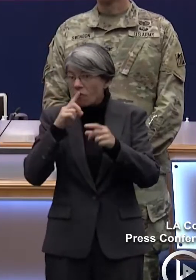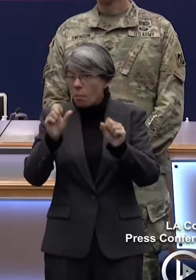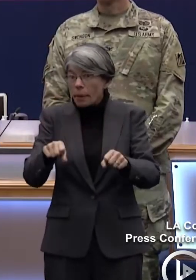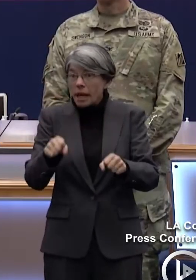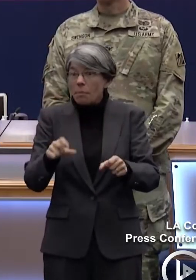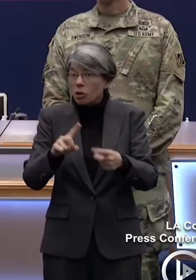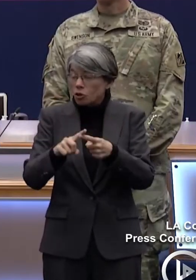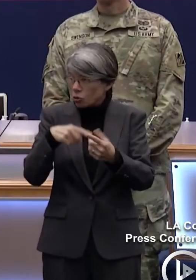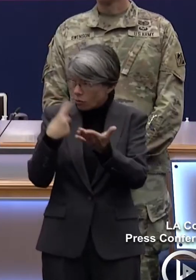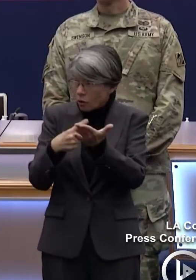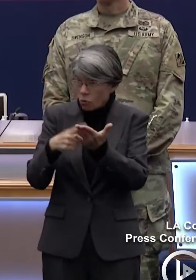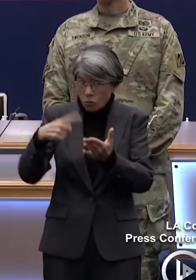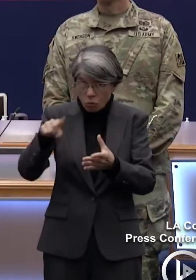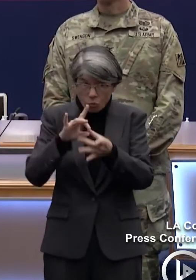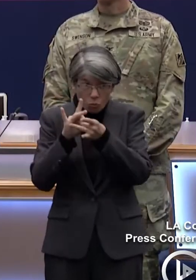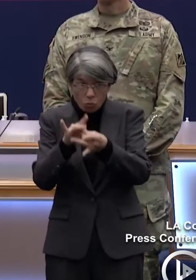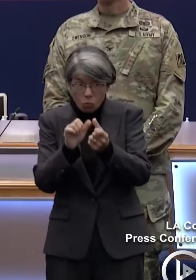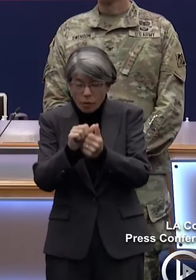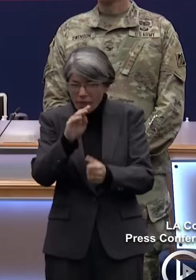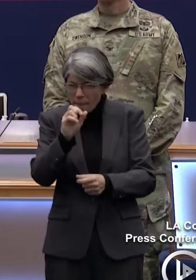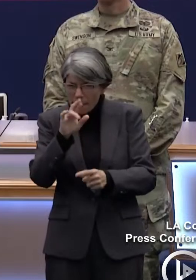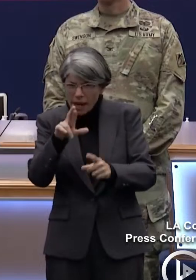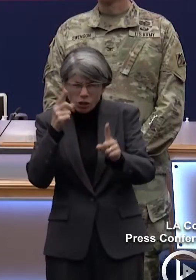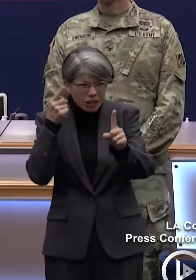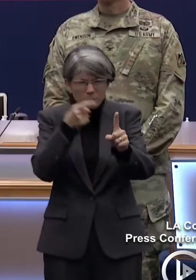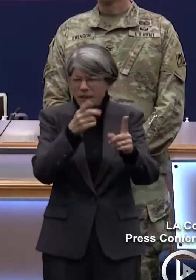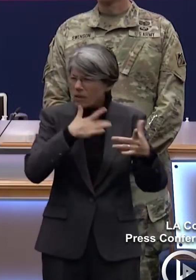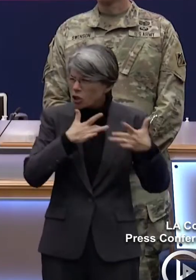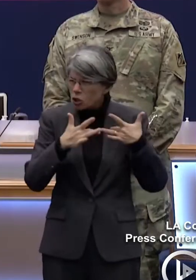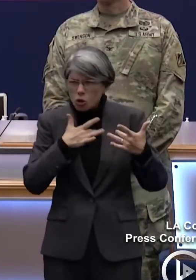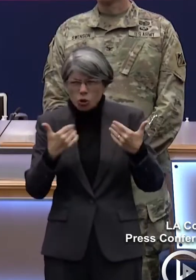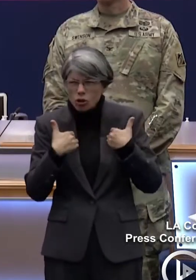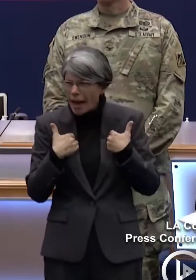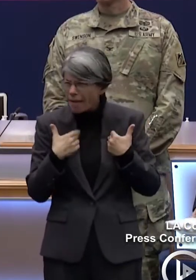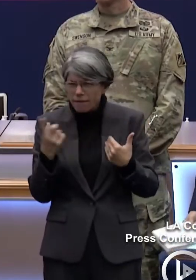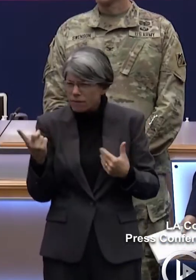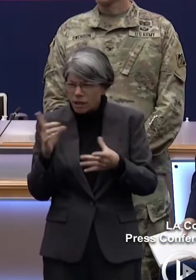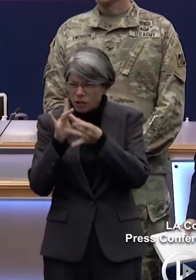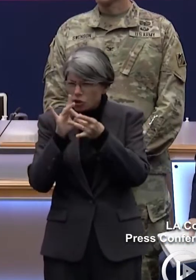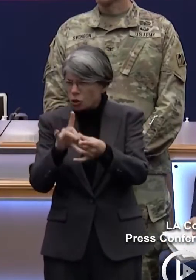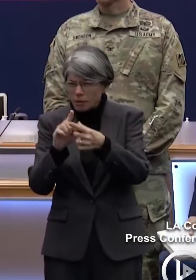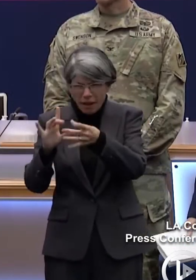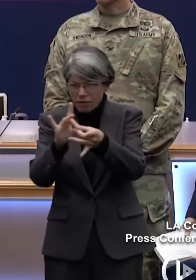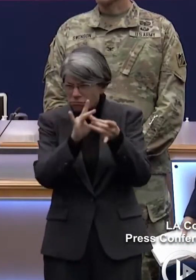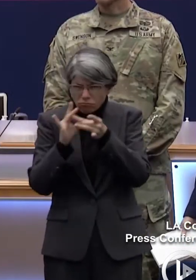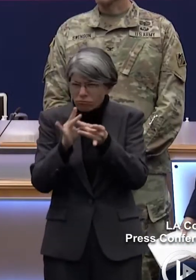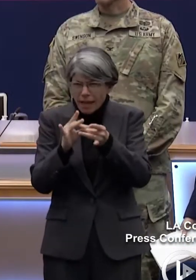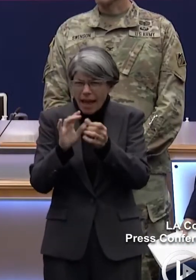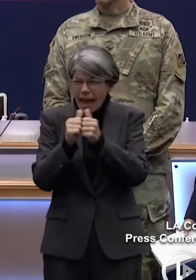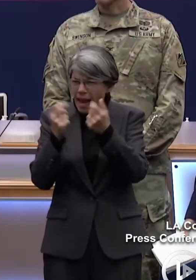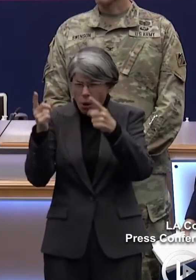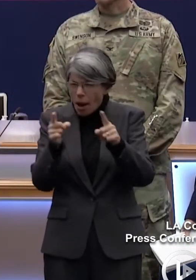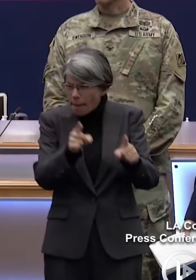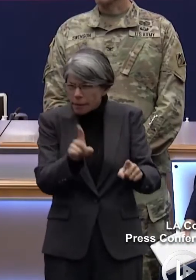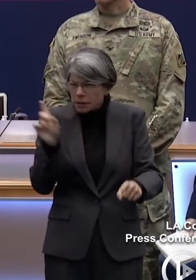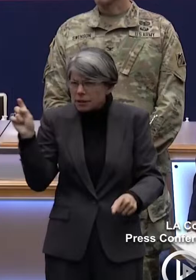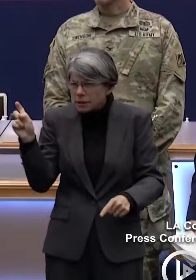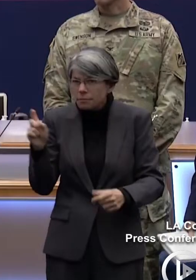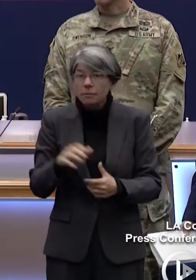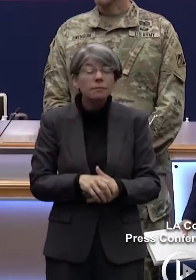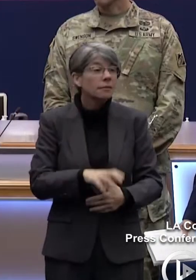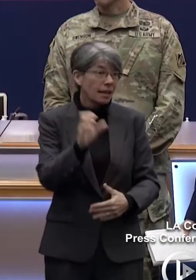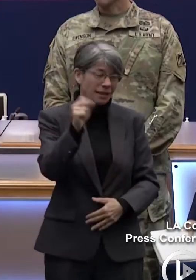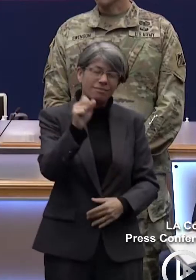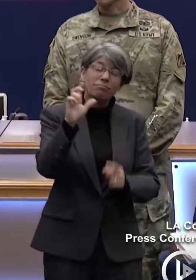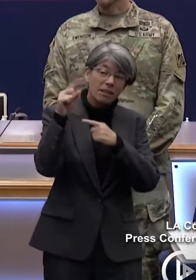able to address this with the mayor, and what specific concerns did you have as far as that collaboration and how it could have been better? Yeah, we